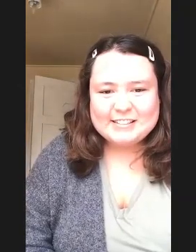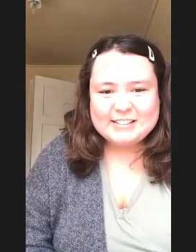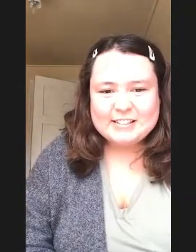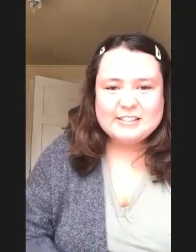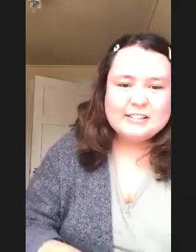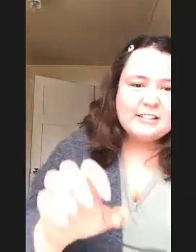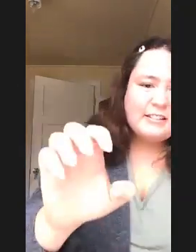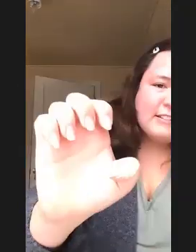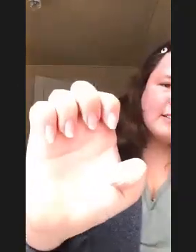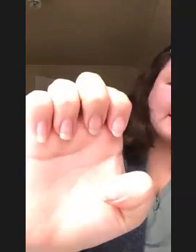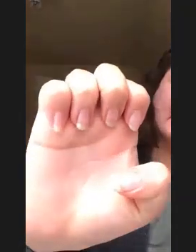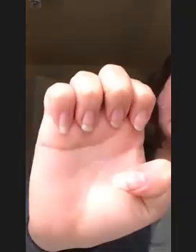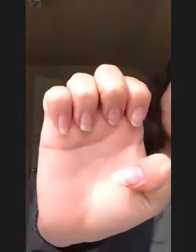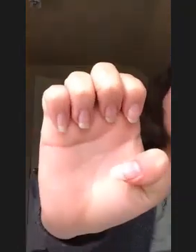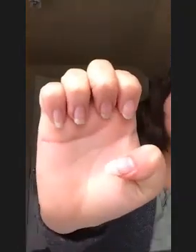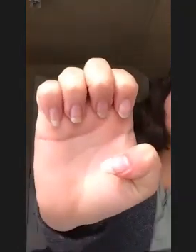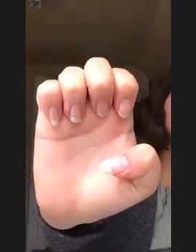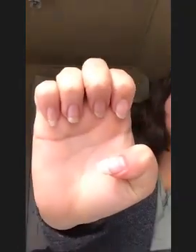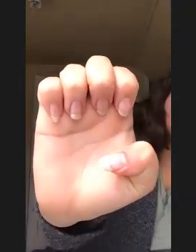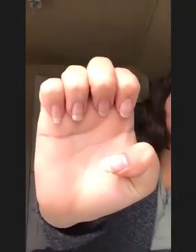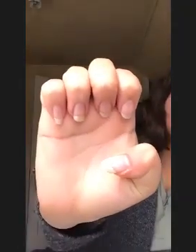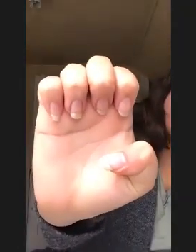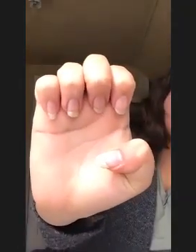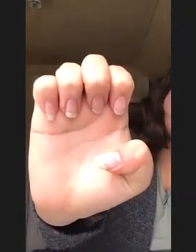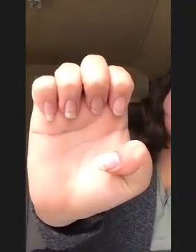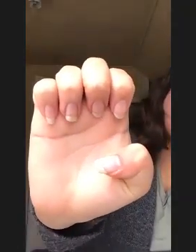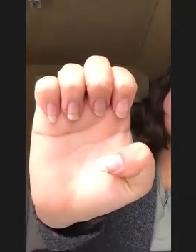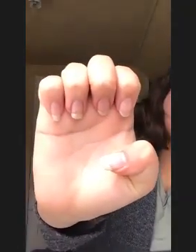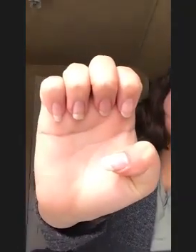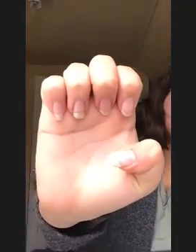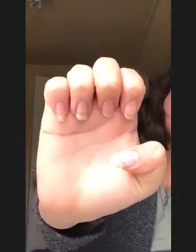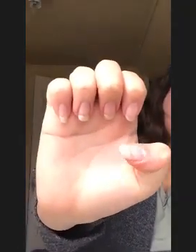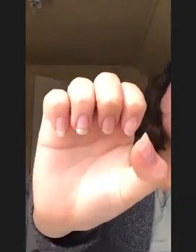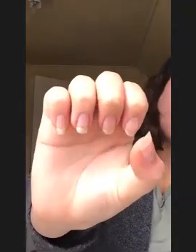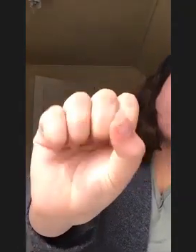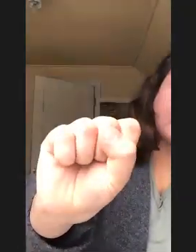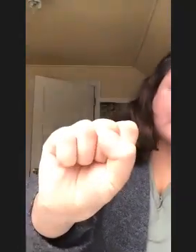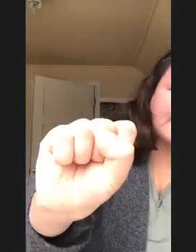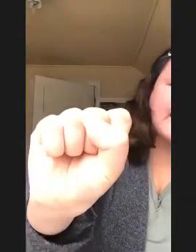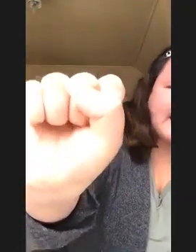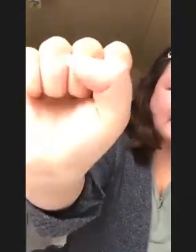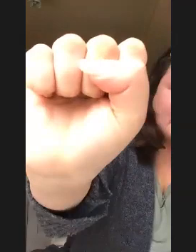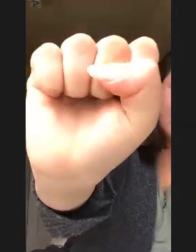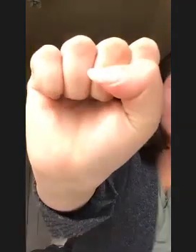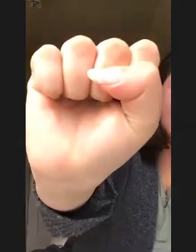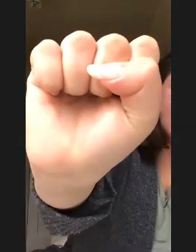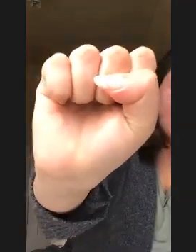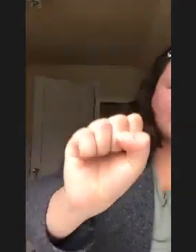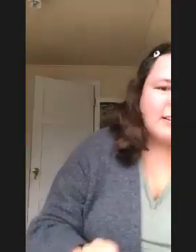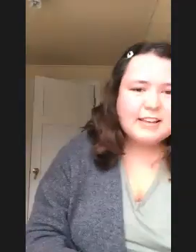E. E. Oh, E. S. Yeah. S.